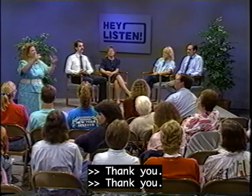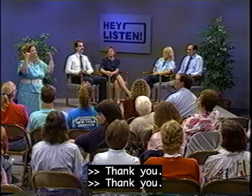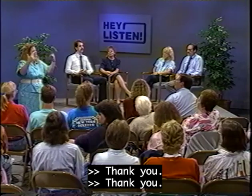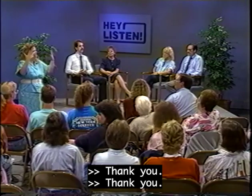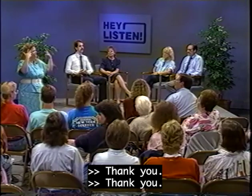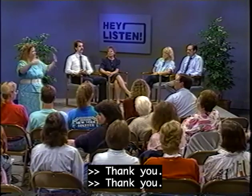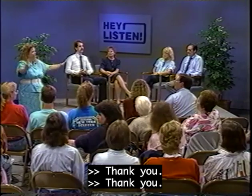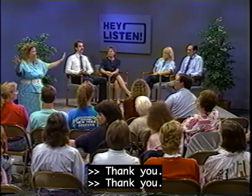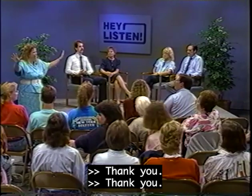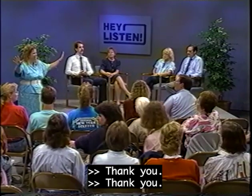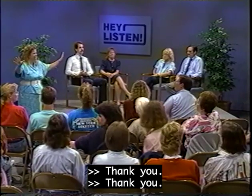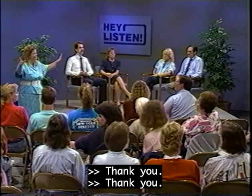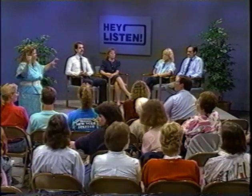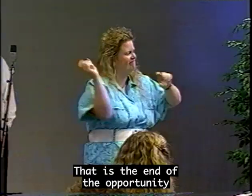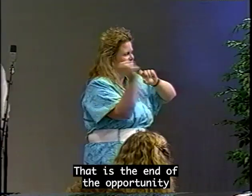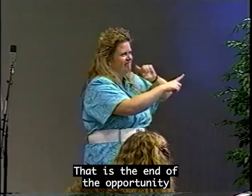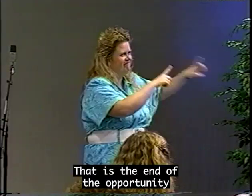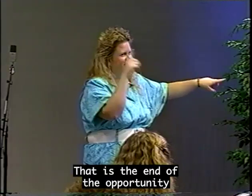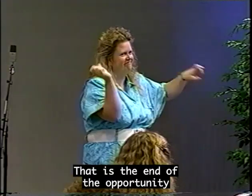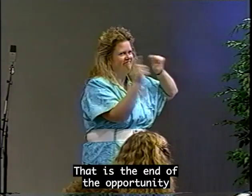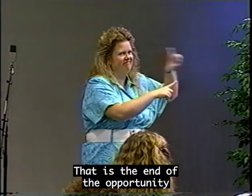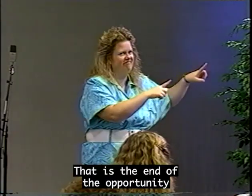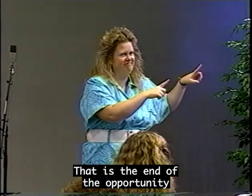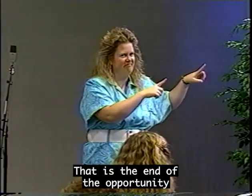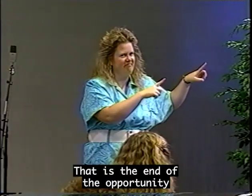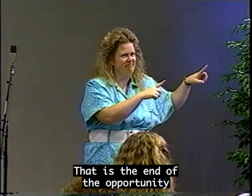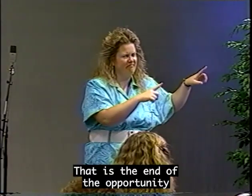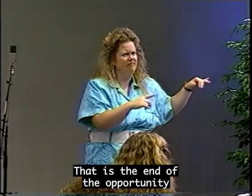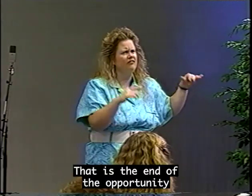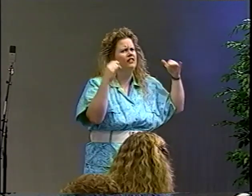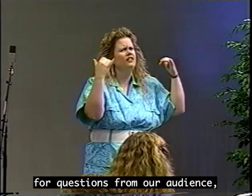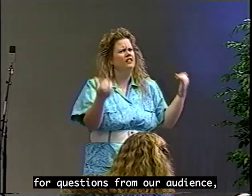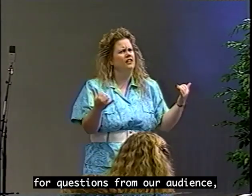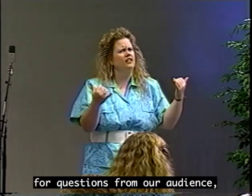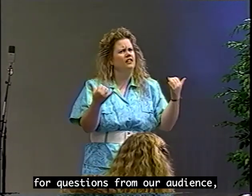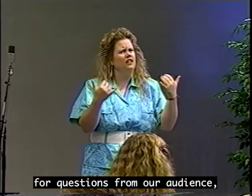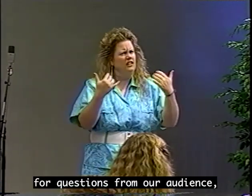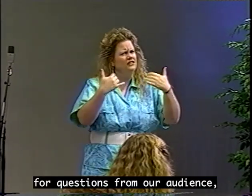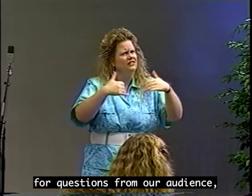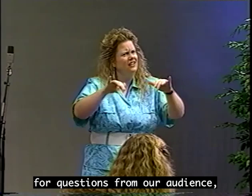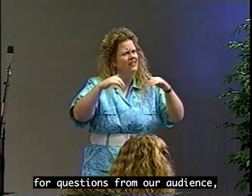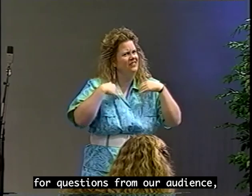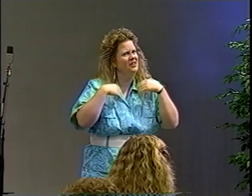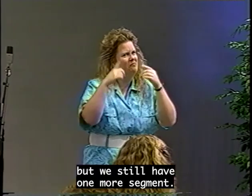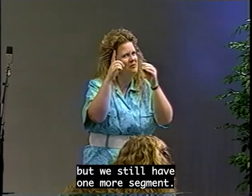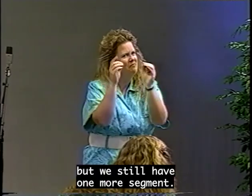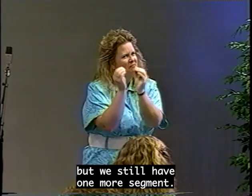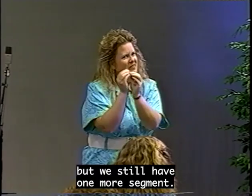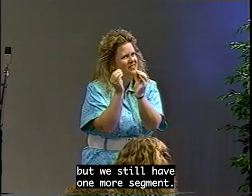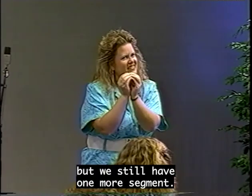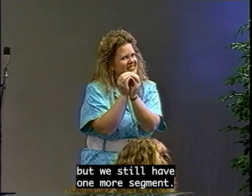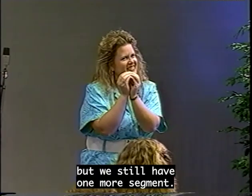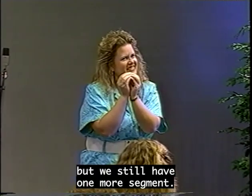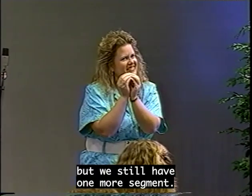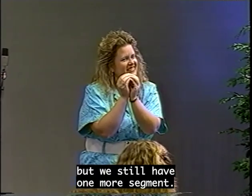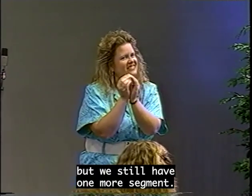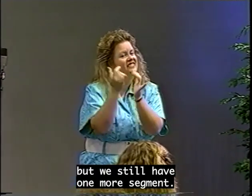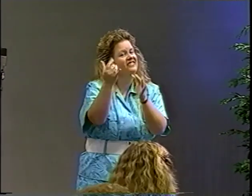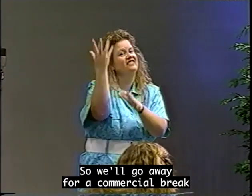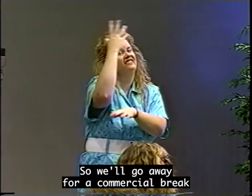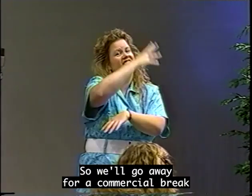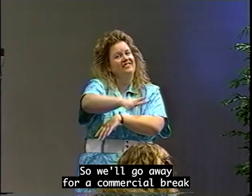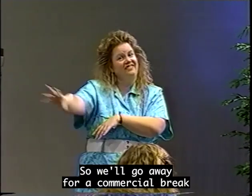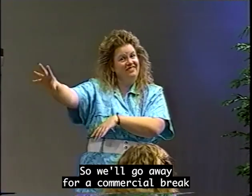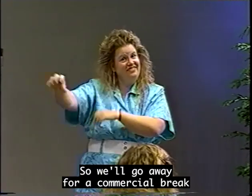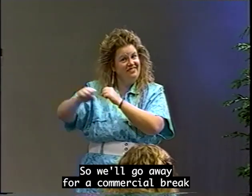Thank you. Thank you. That is the end of the opportunity for questions from our audience. But we still have one more